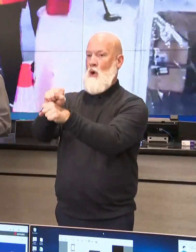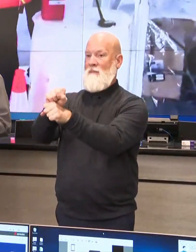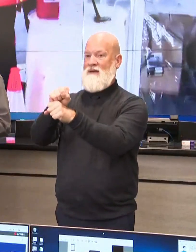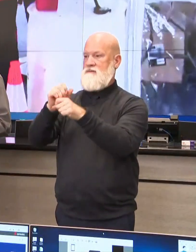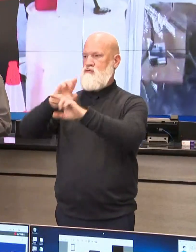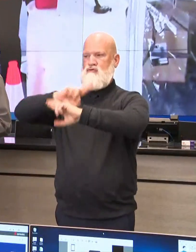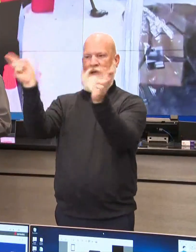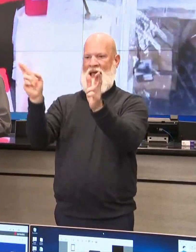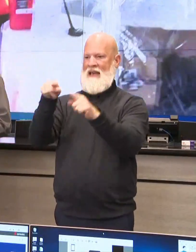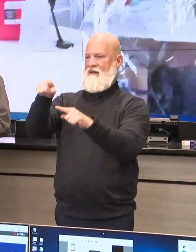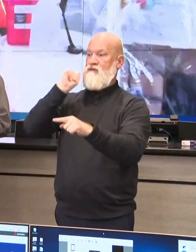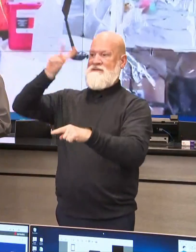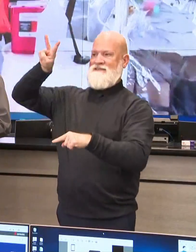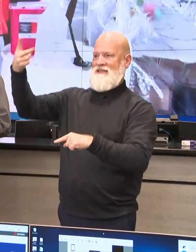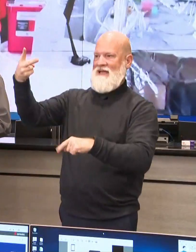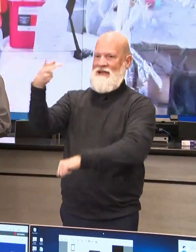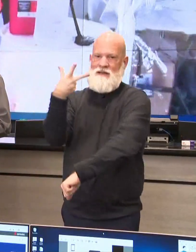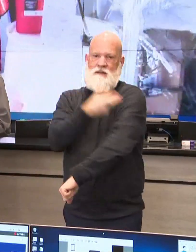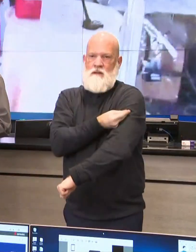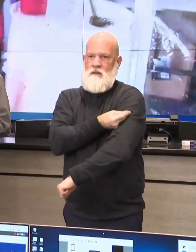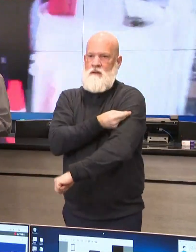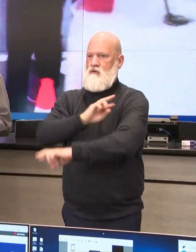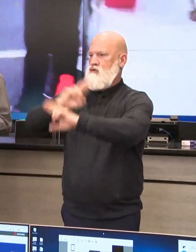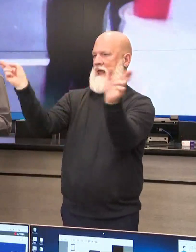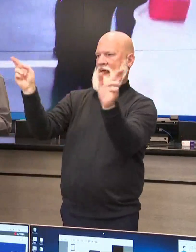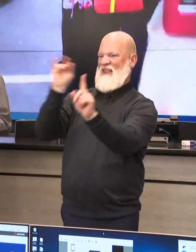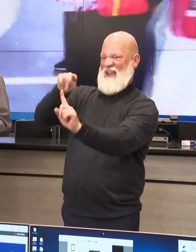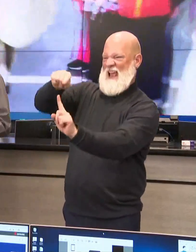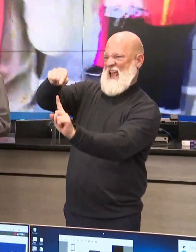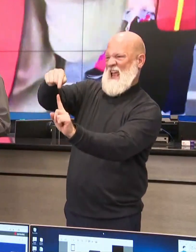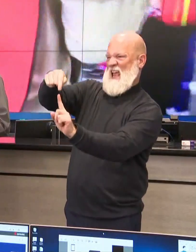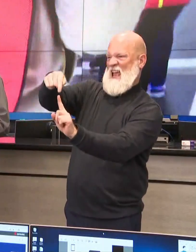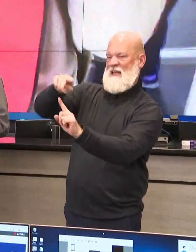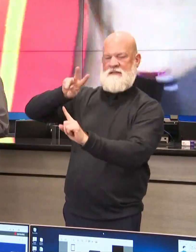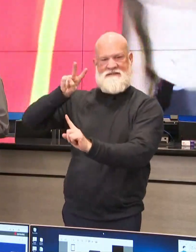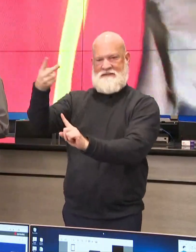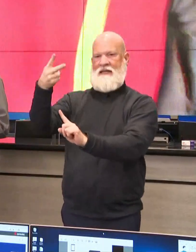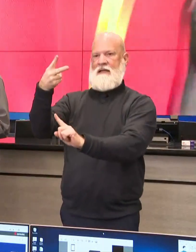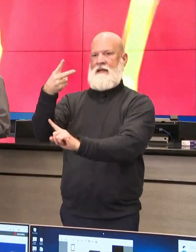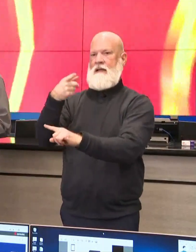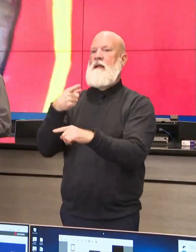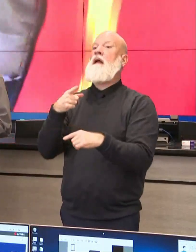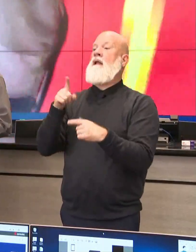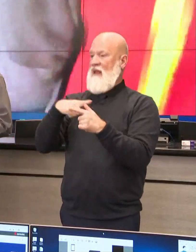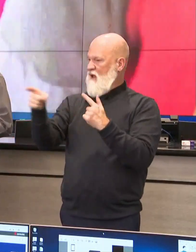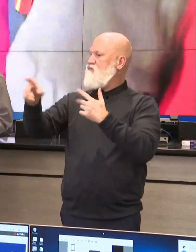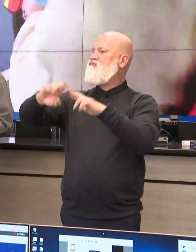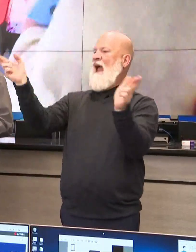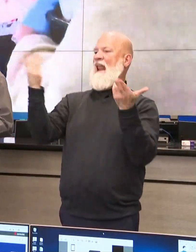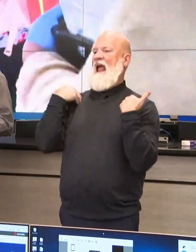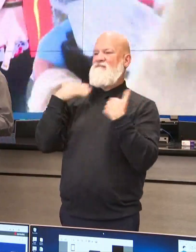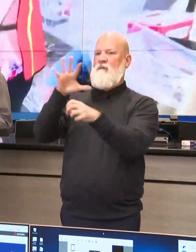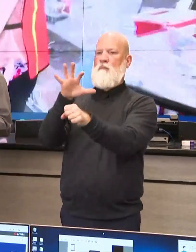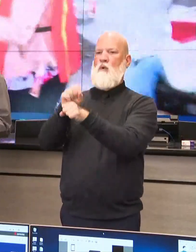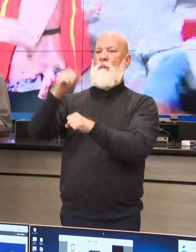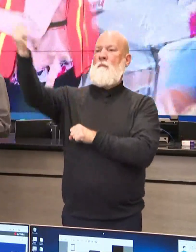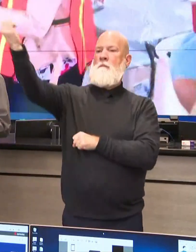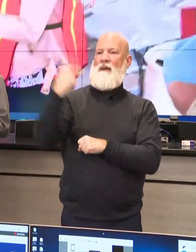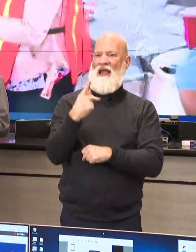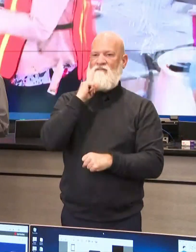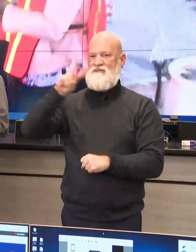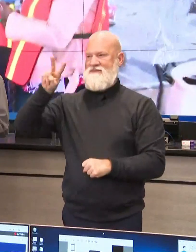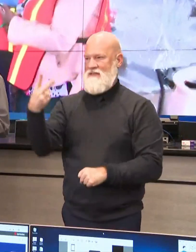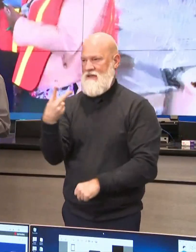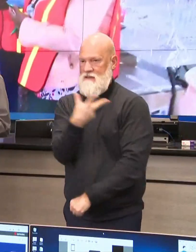and experience the same vaccine there for your second dose. And we wanted to ensure that we had the appropriate number of doses, so we knew we had a